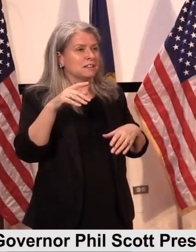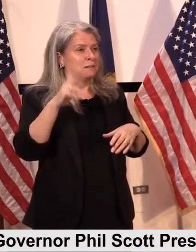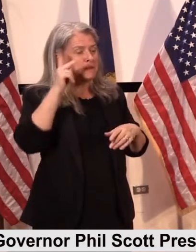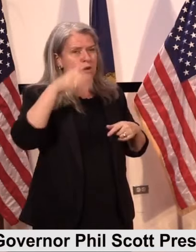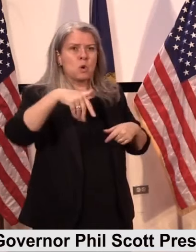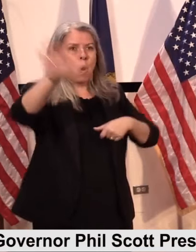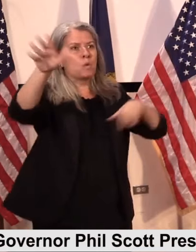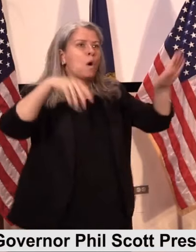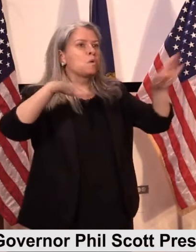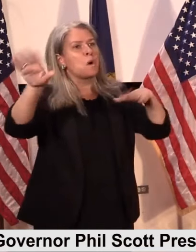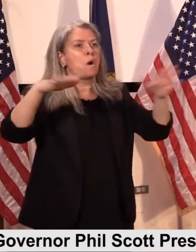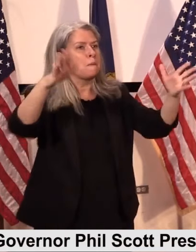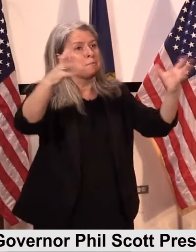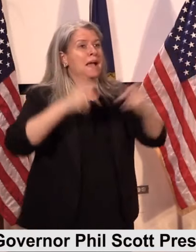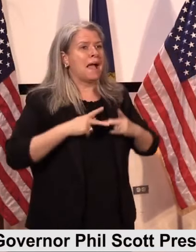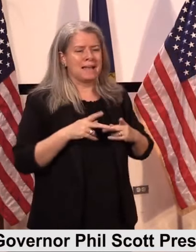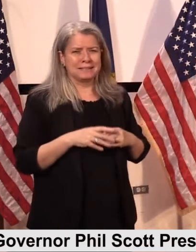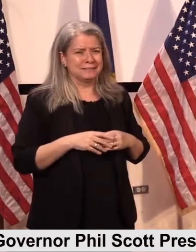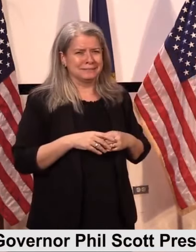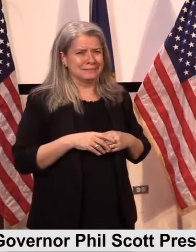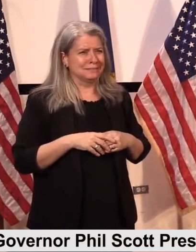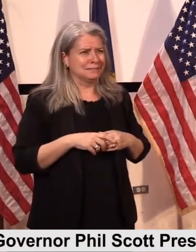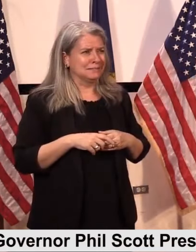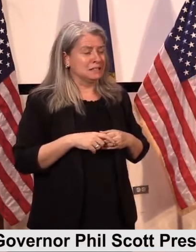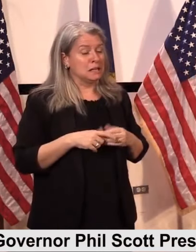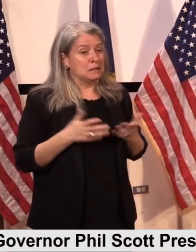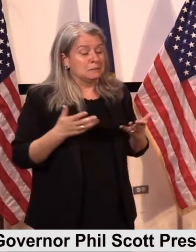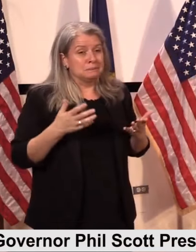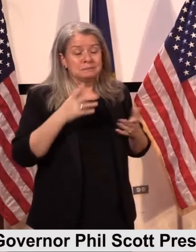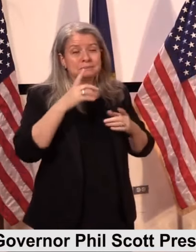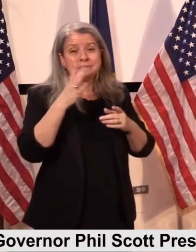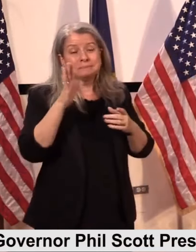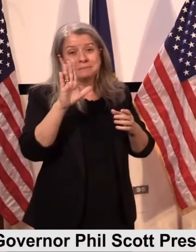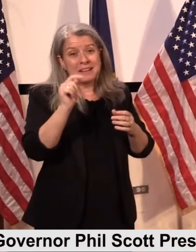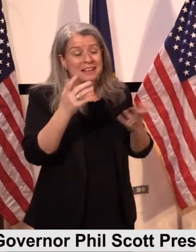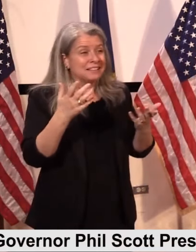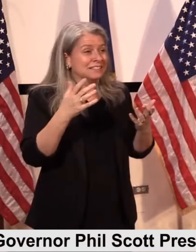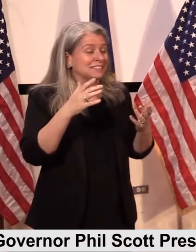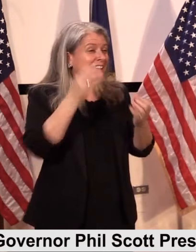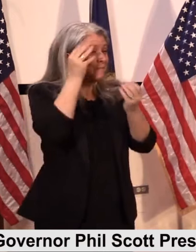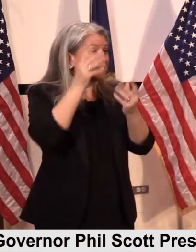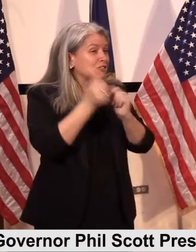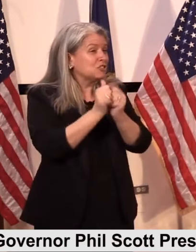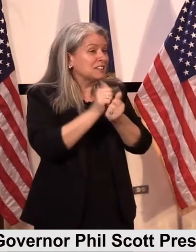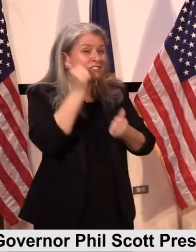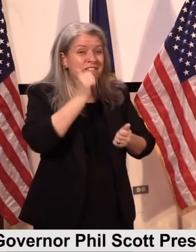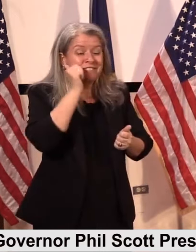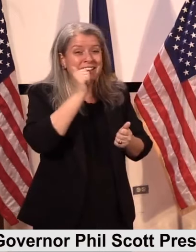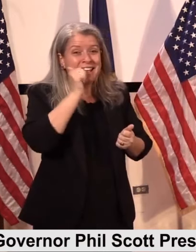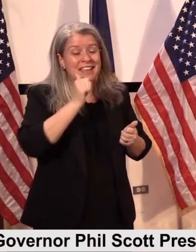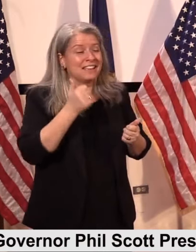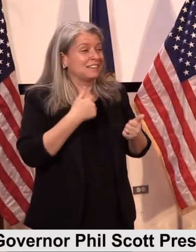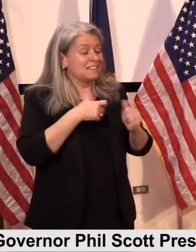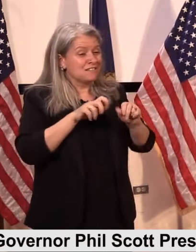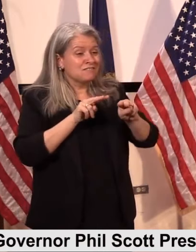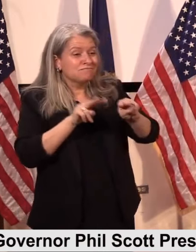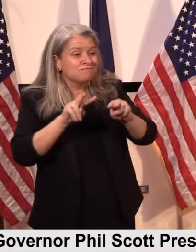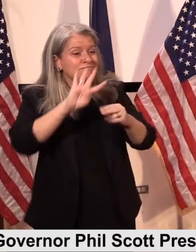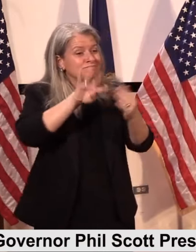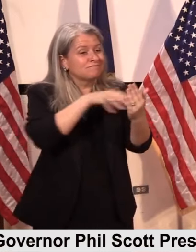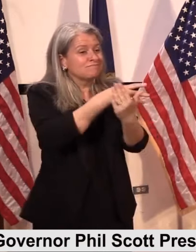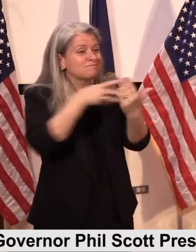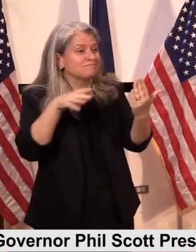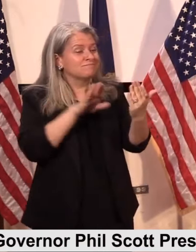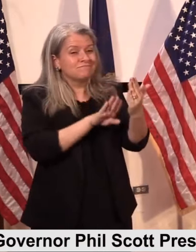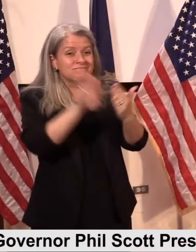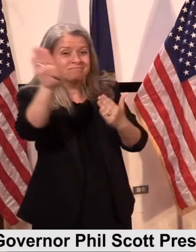But again, this is going to change based on the data, the modeling, and what we see. I mean, if